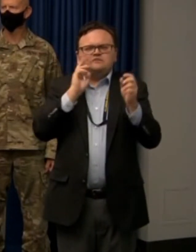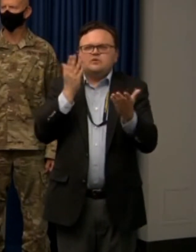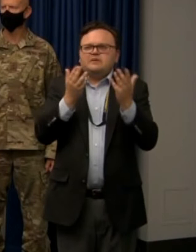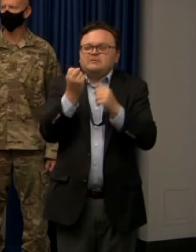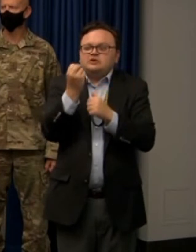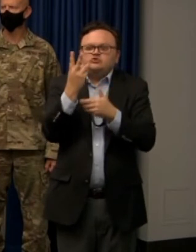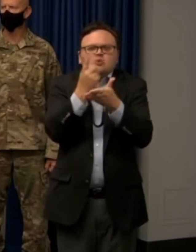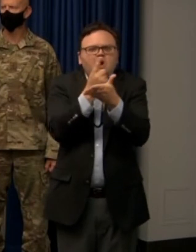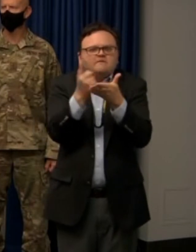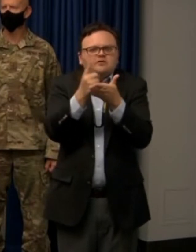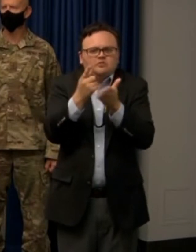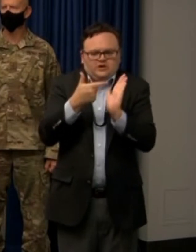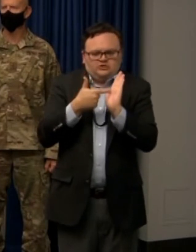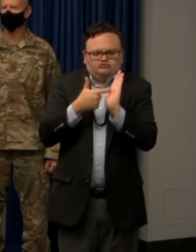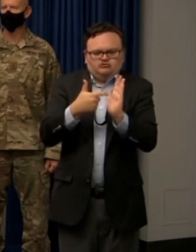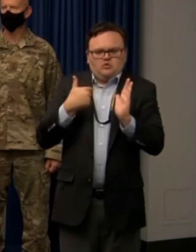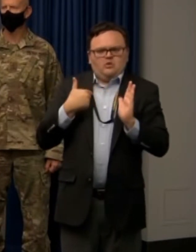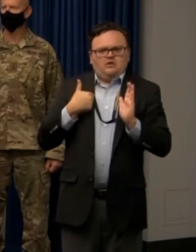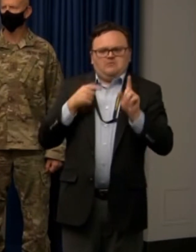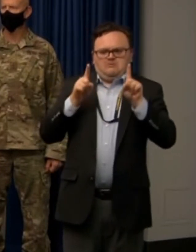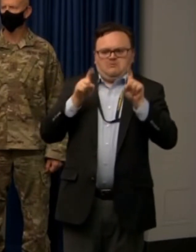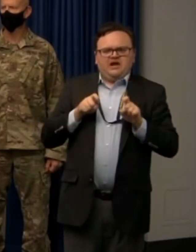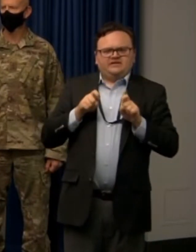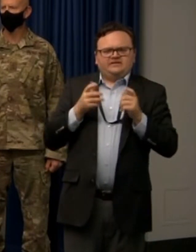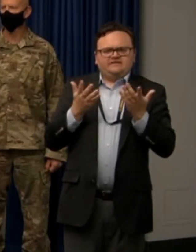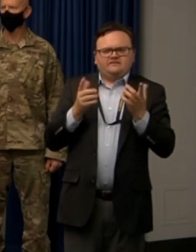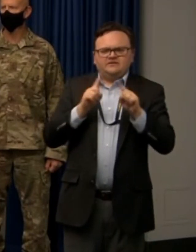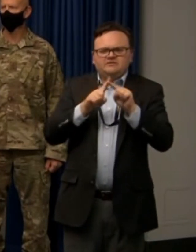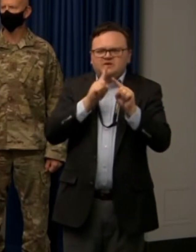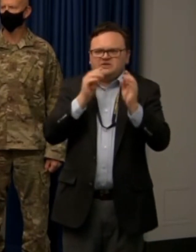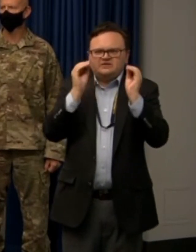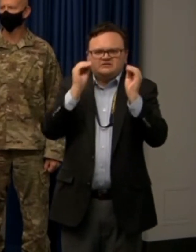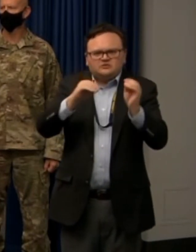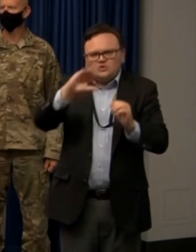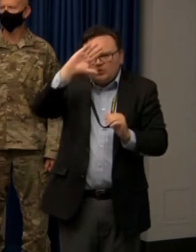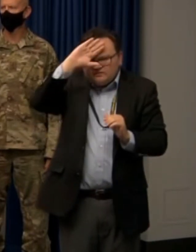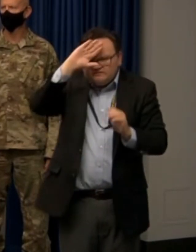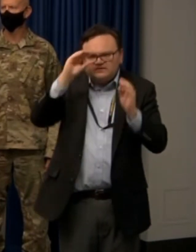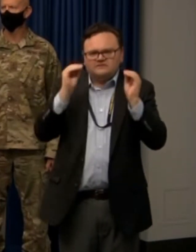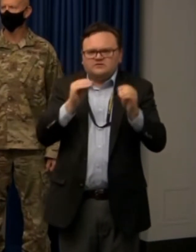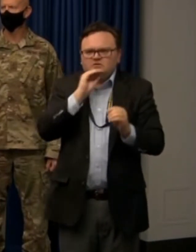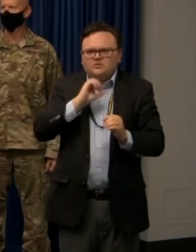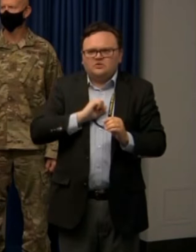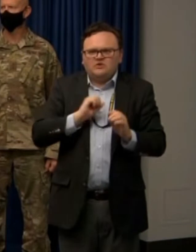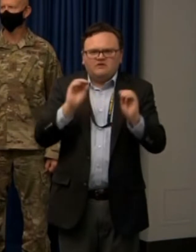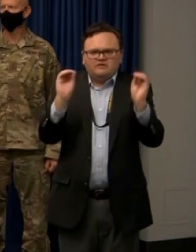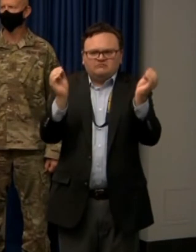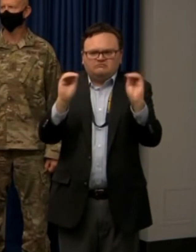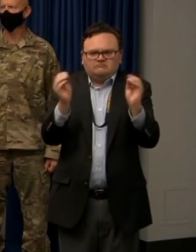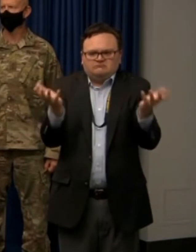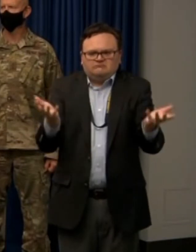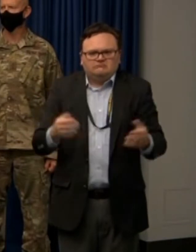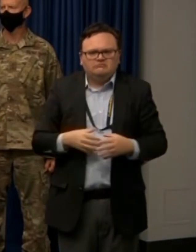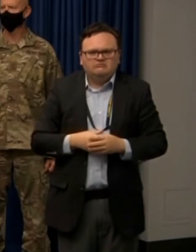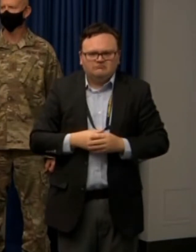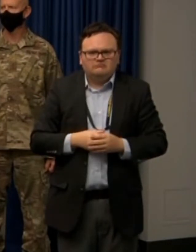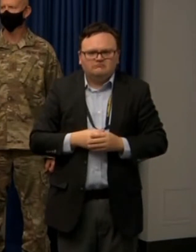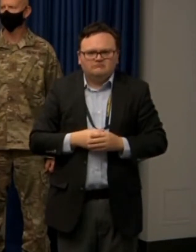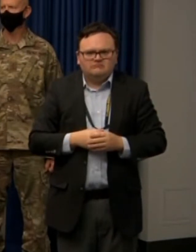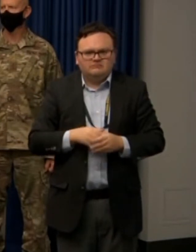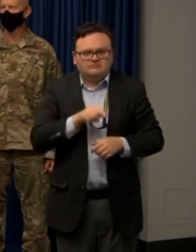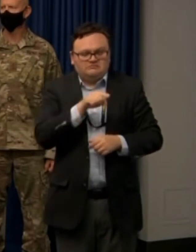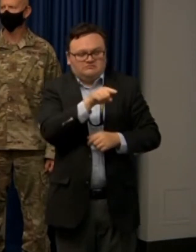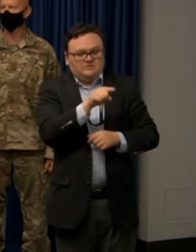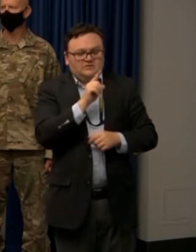weeks. So a lot of the people that are asymptomatic that are testing positive, there is no way for us to know whether that is even